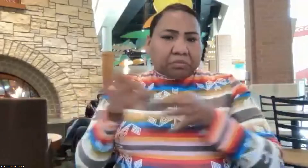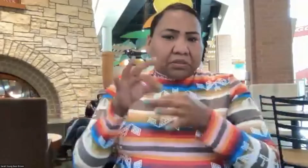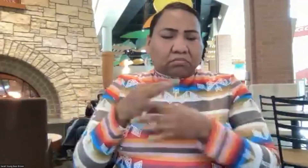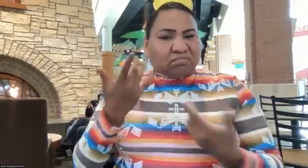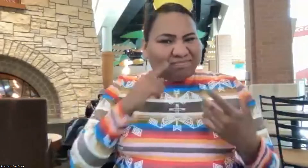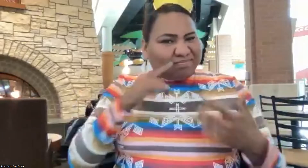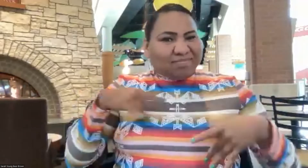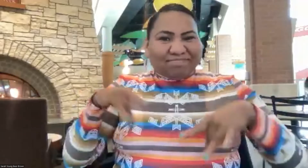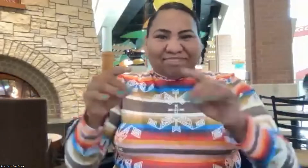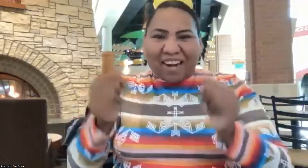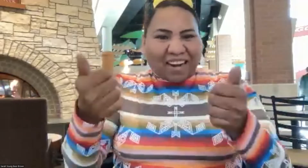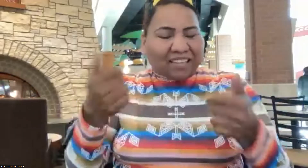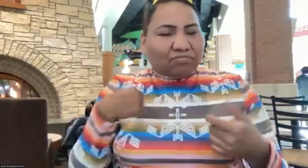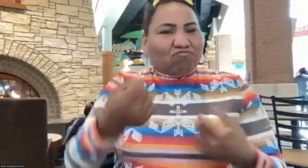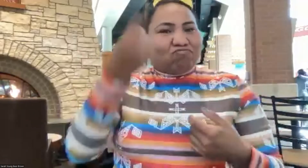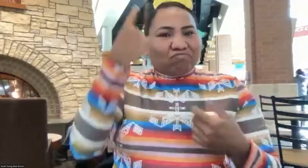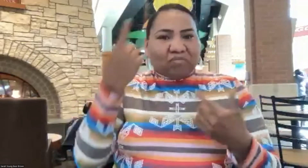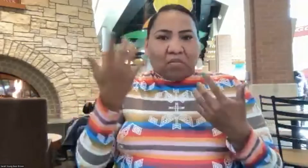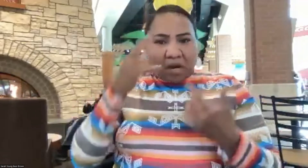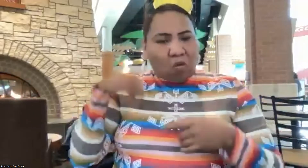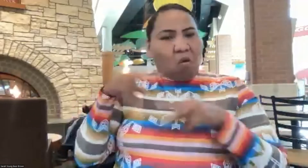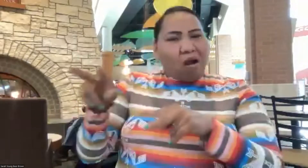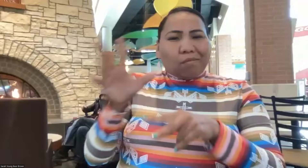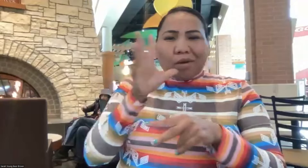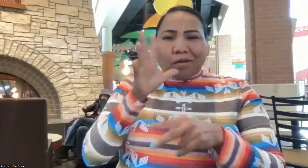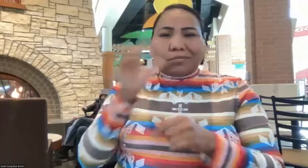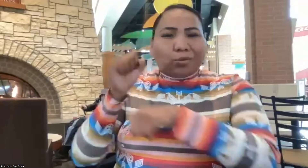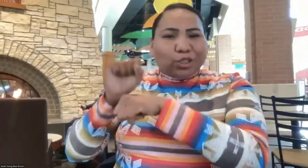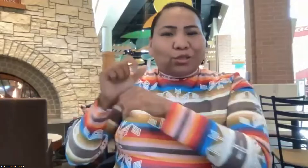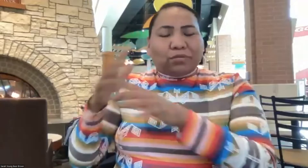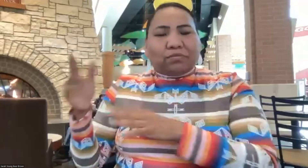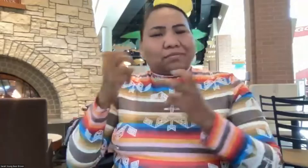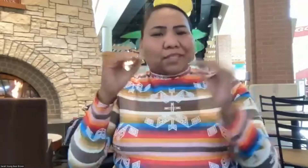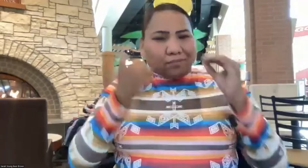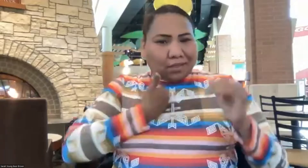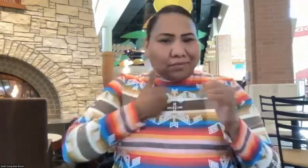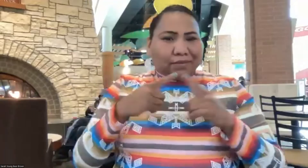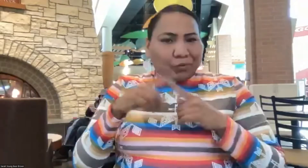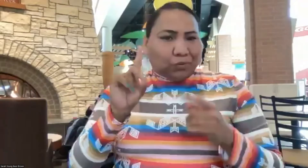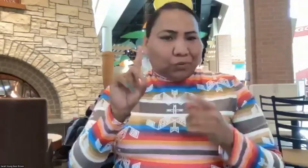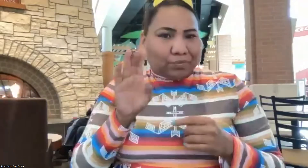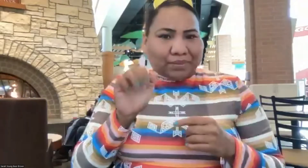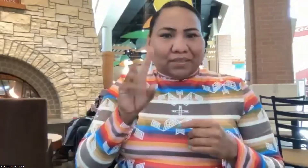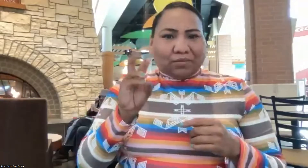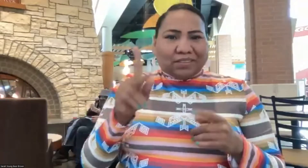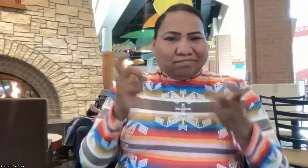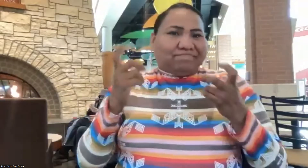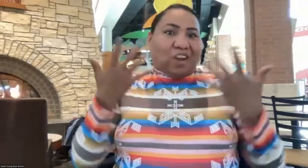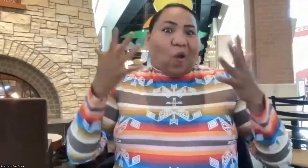When I was 15 years old, I started doing beadwork as well. It was fairly easy to pick up since I had spent so much time